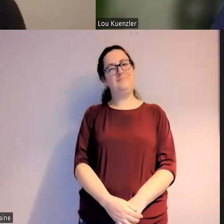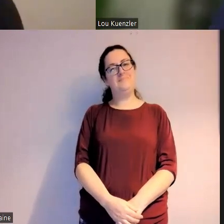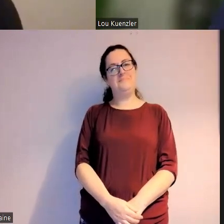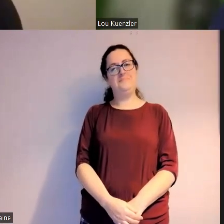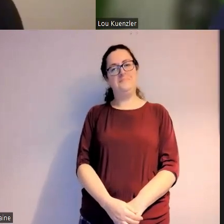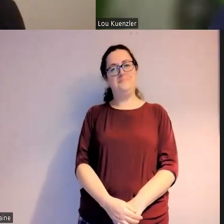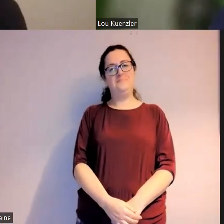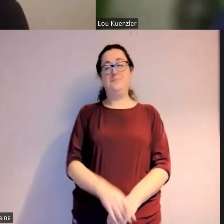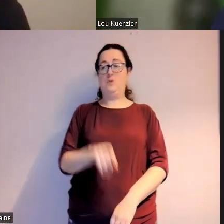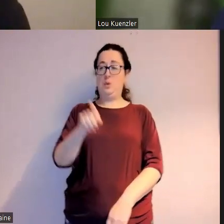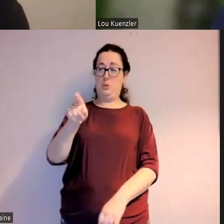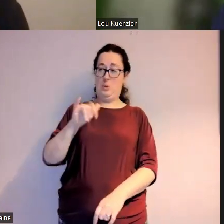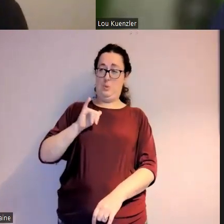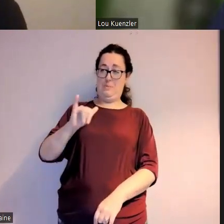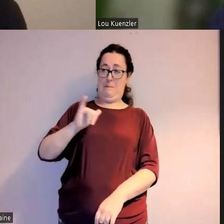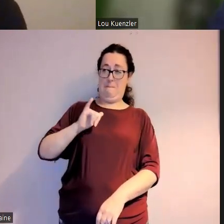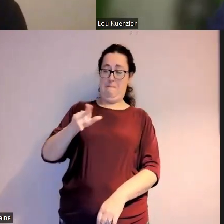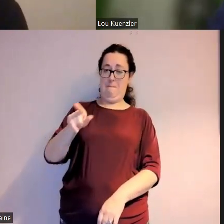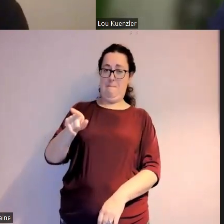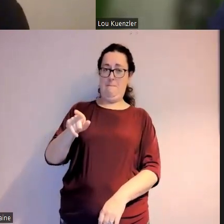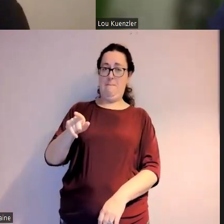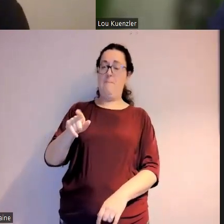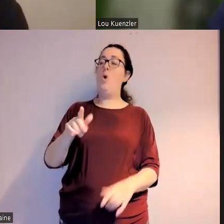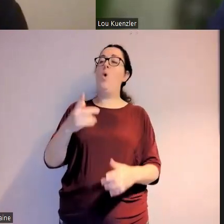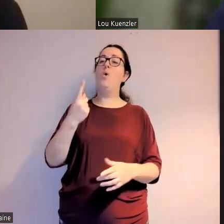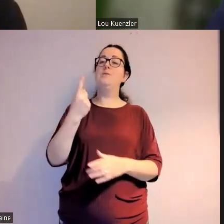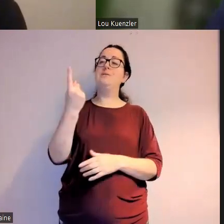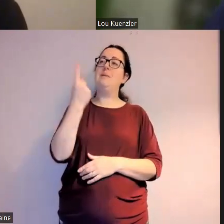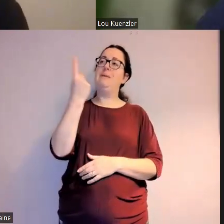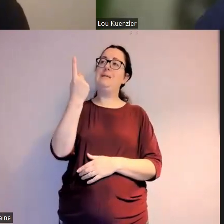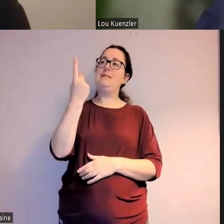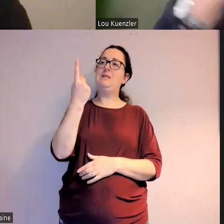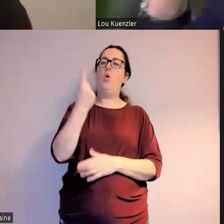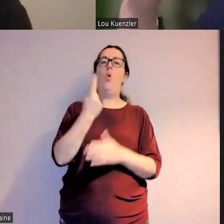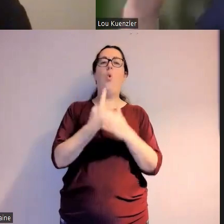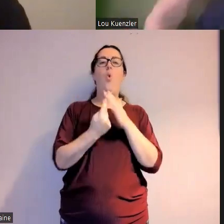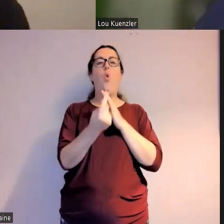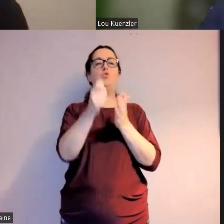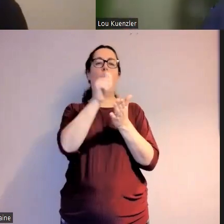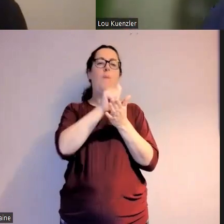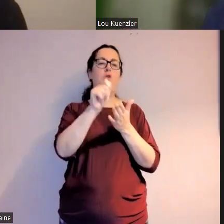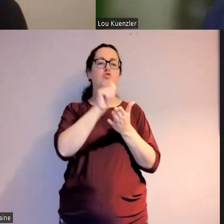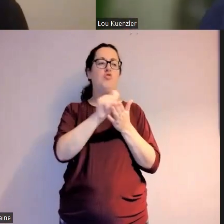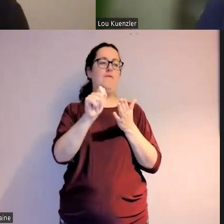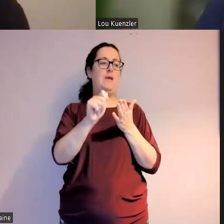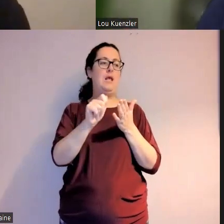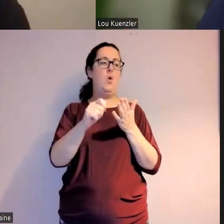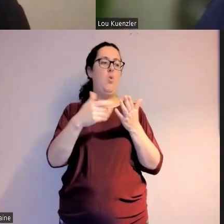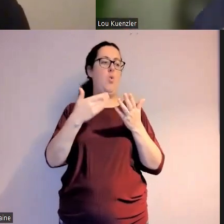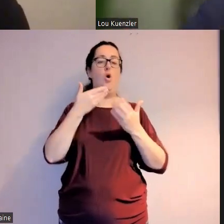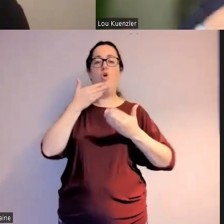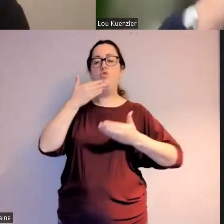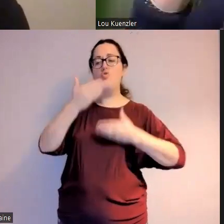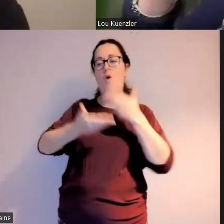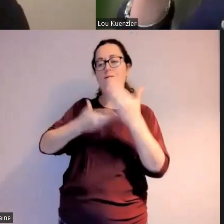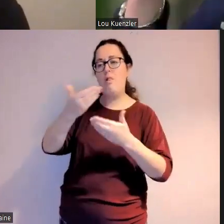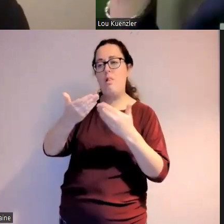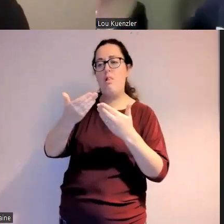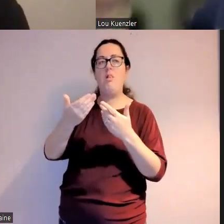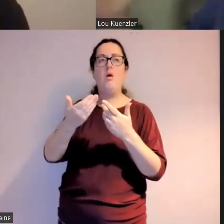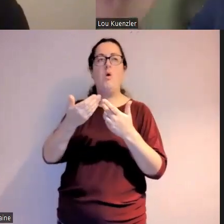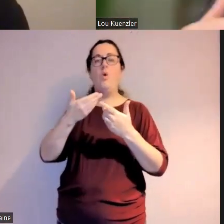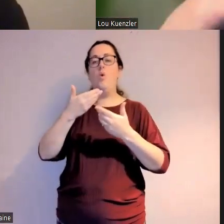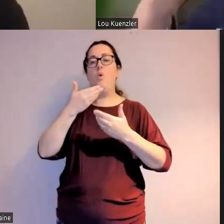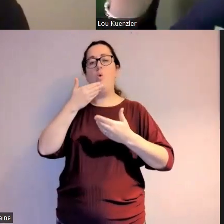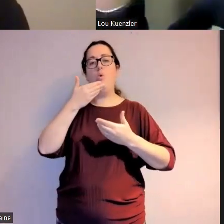Are you like me, Varsha? Do you, when you read an autobiography or a novel that has or a biography that starts